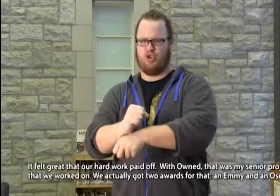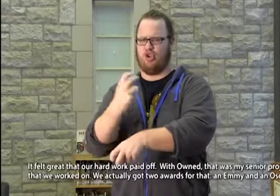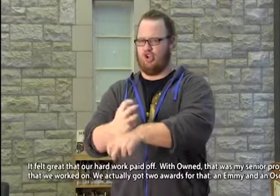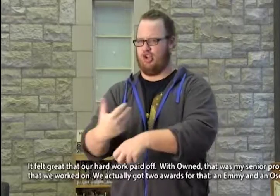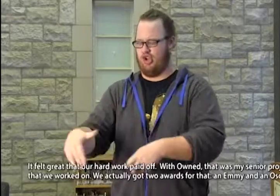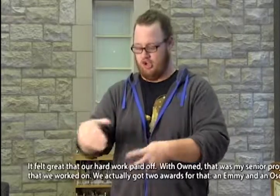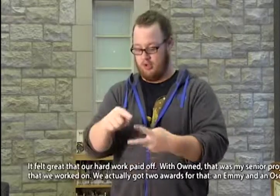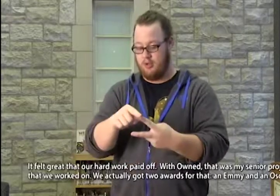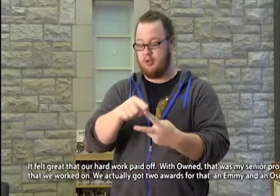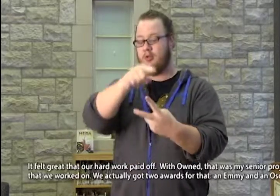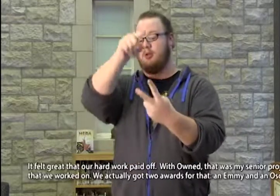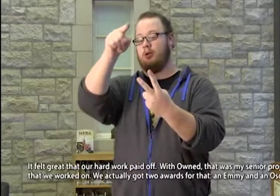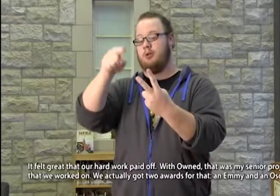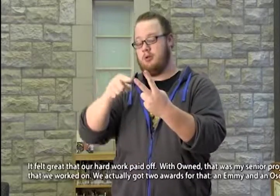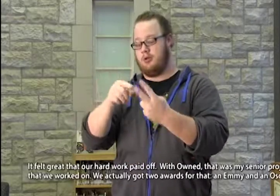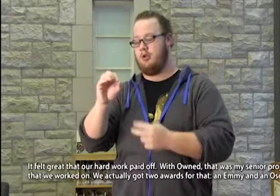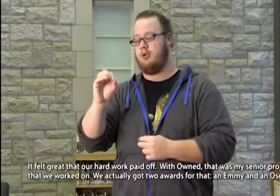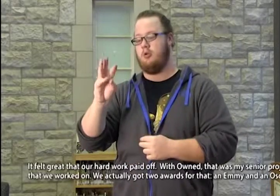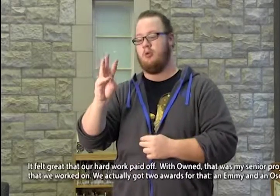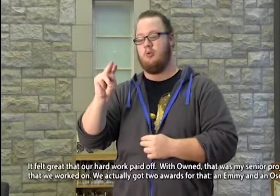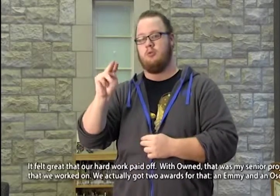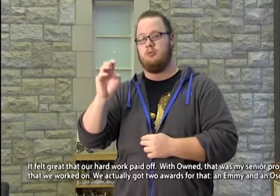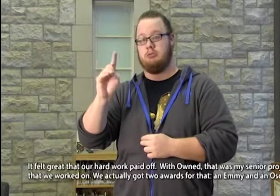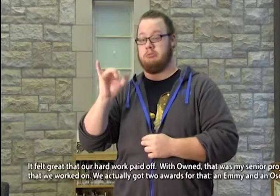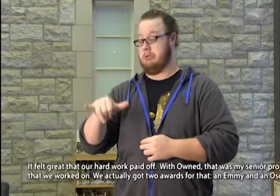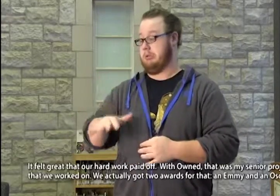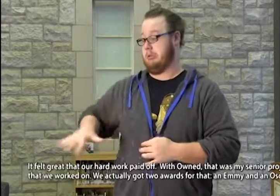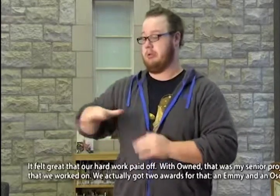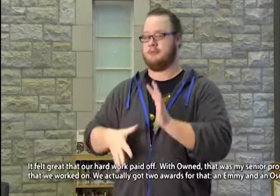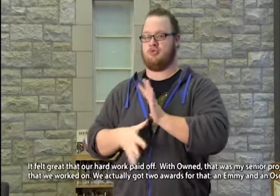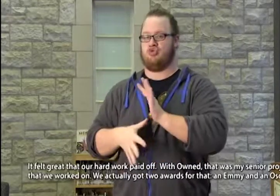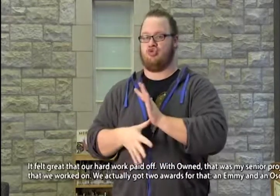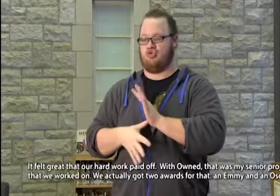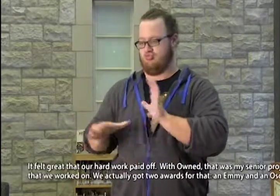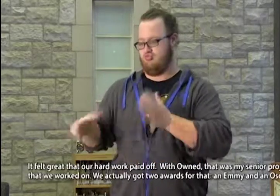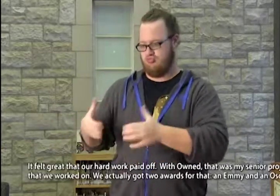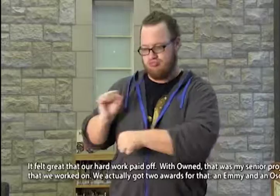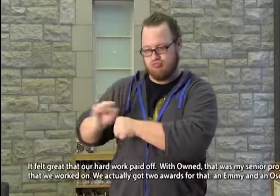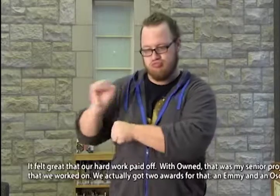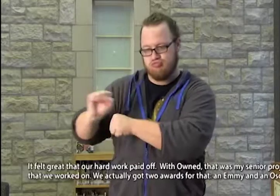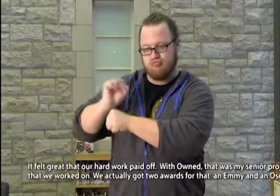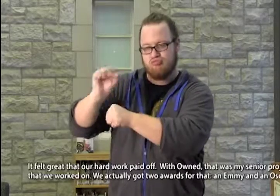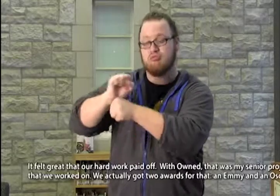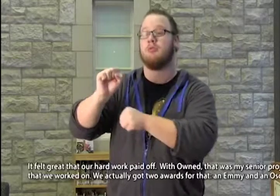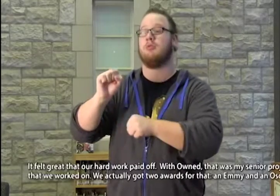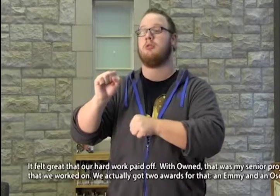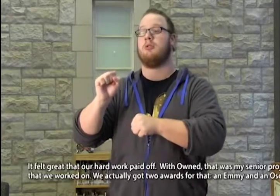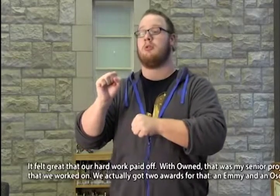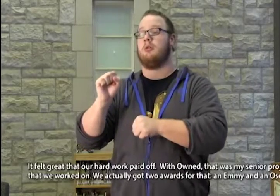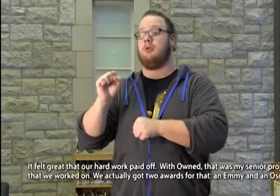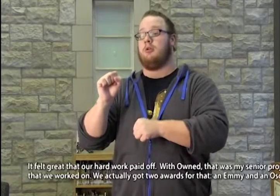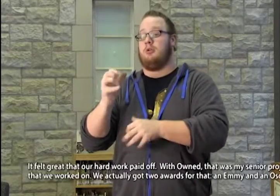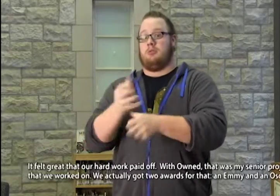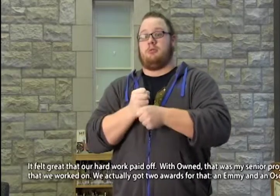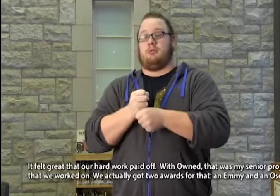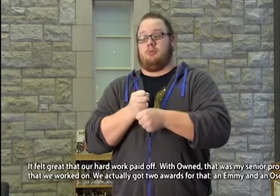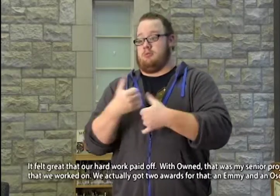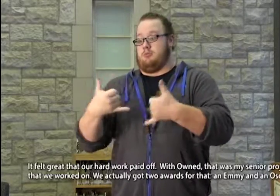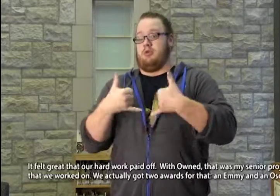off. With Owned, that was my senior project that we worked on. And we actually got 2 awards for that,